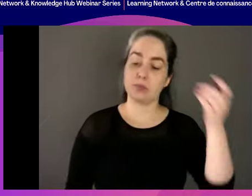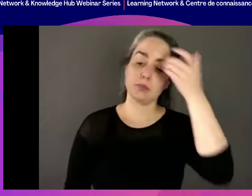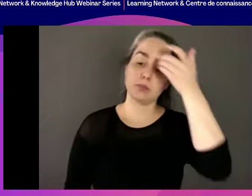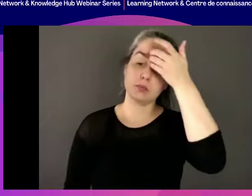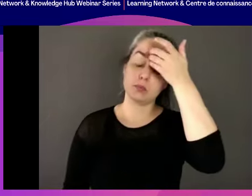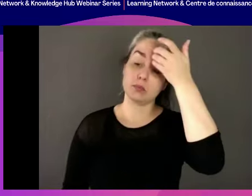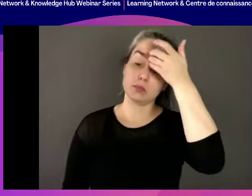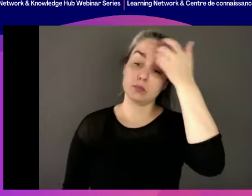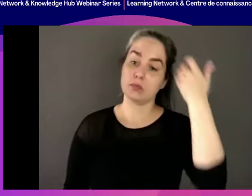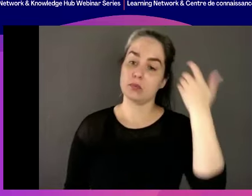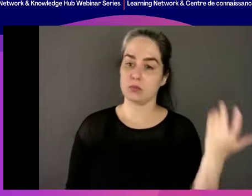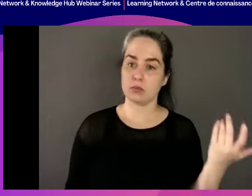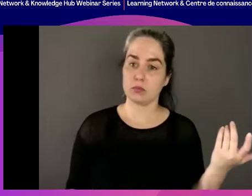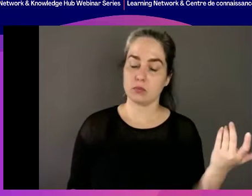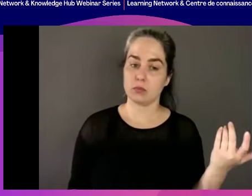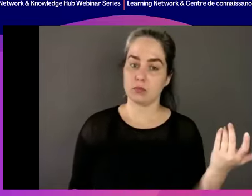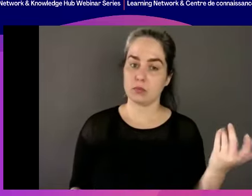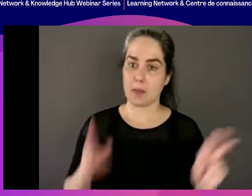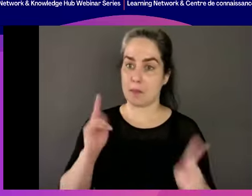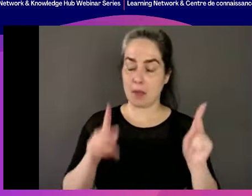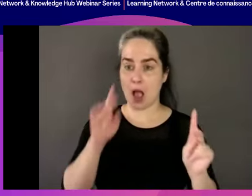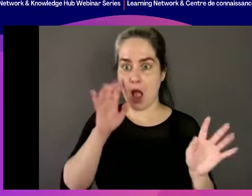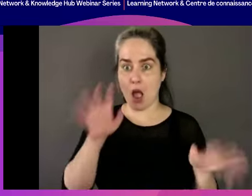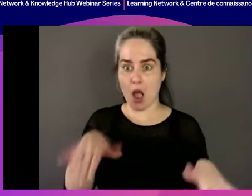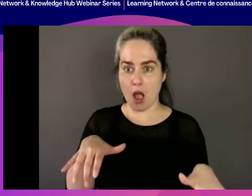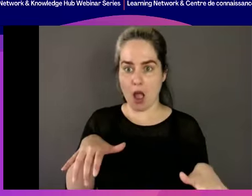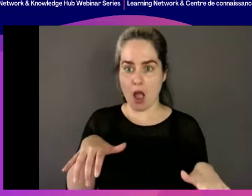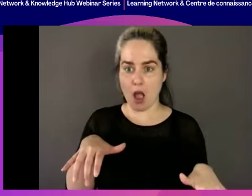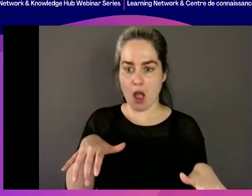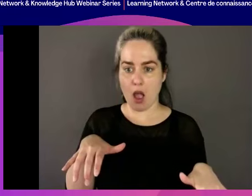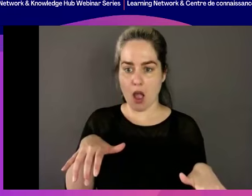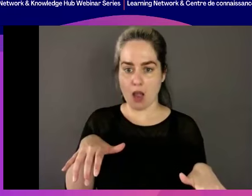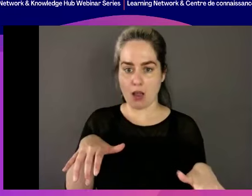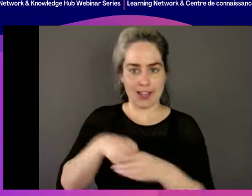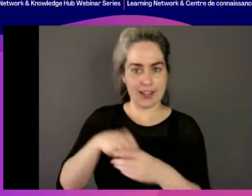the fact that people were surprised by this in those comments in the media,